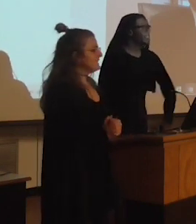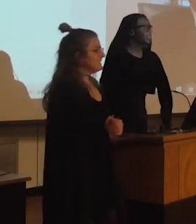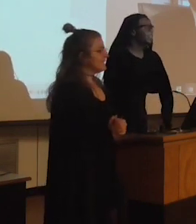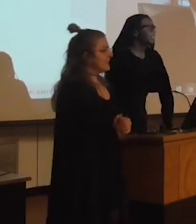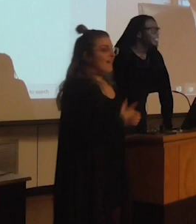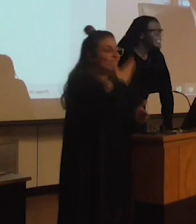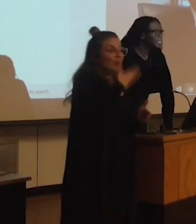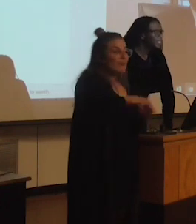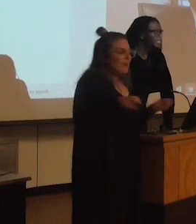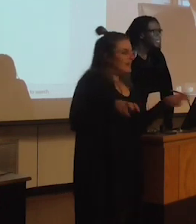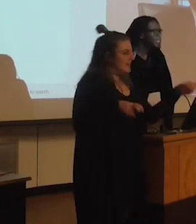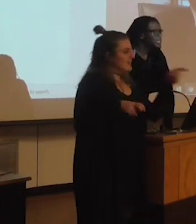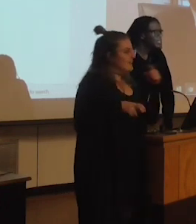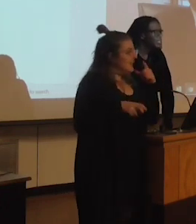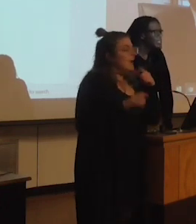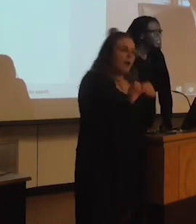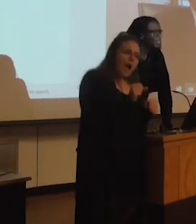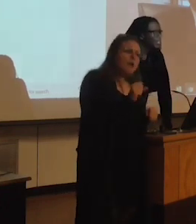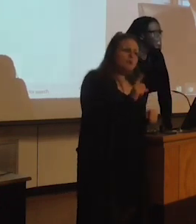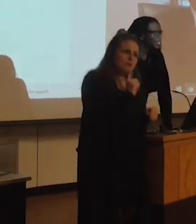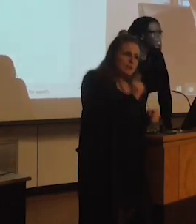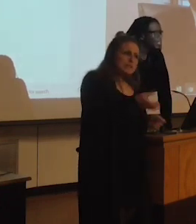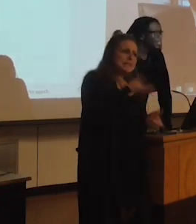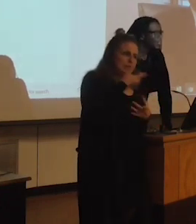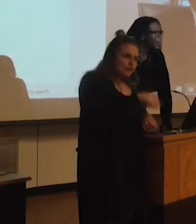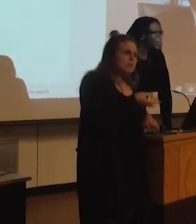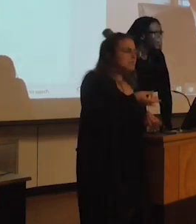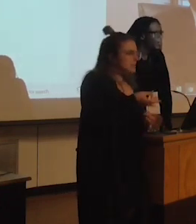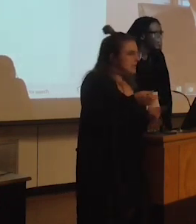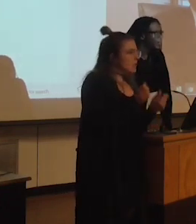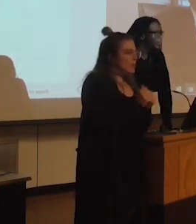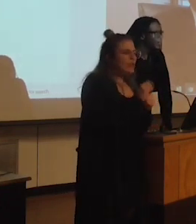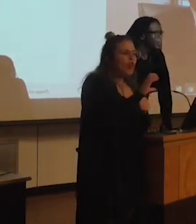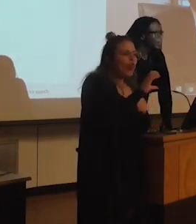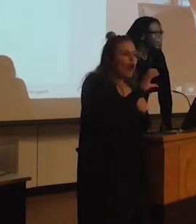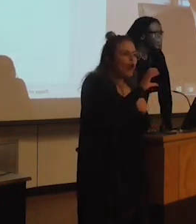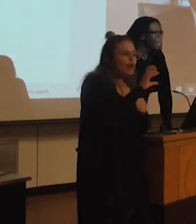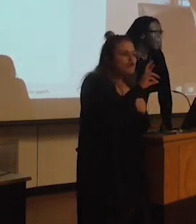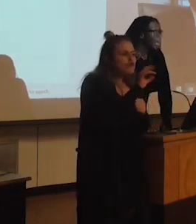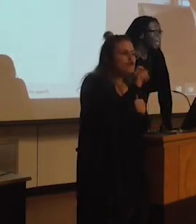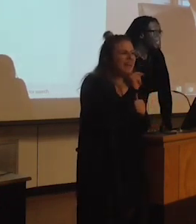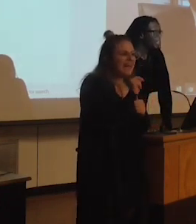Yeah, front row. Yeah, I was really interested by the cricket story.